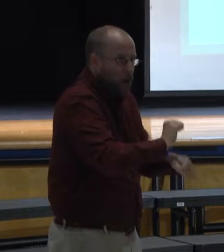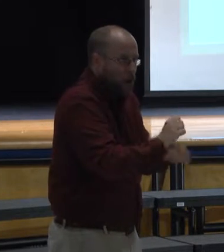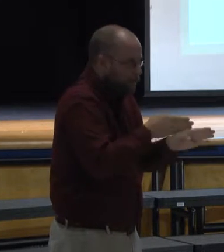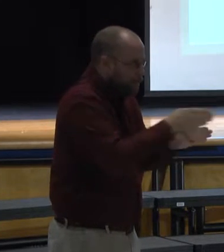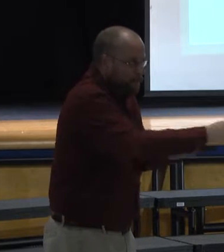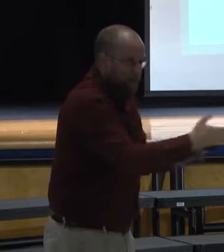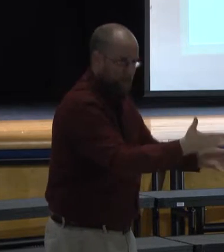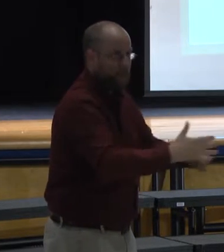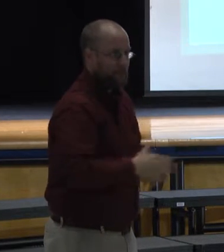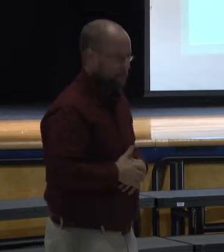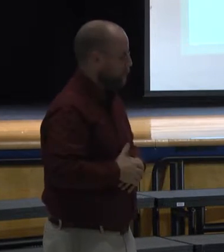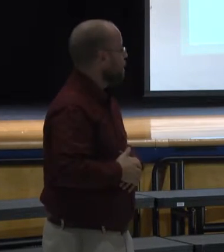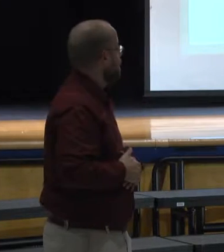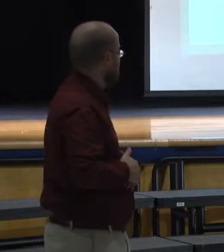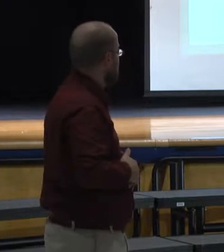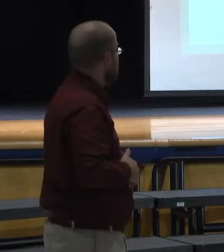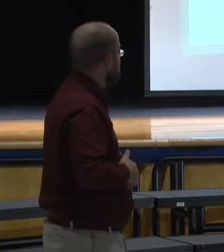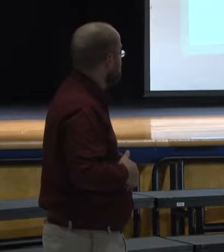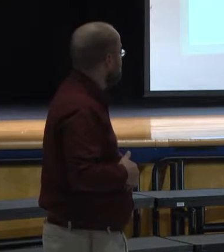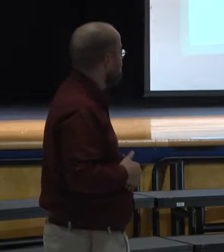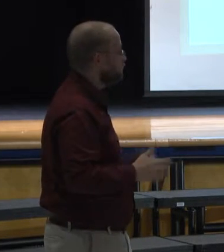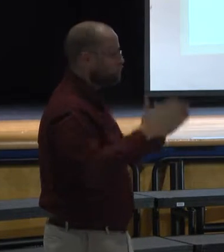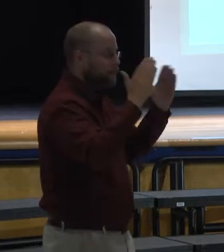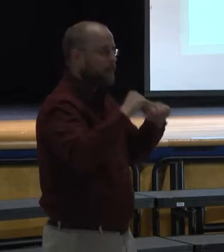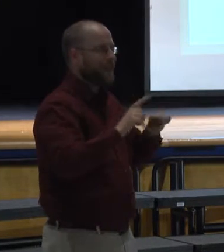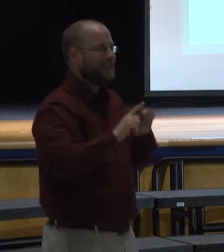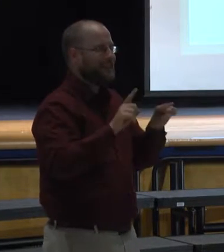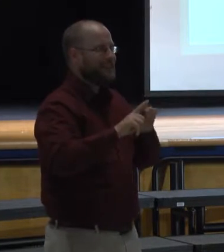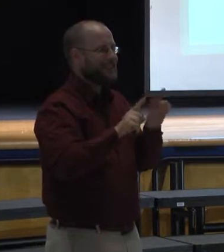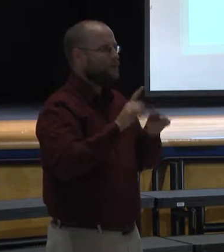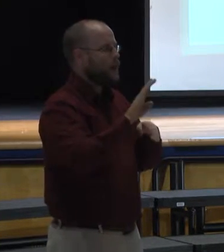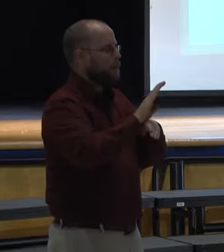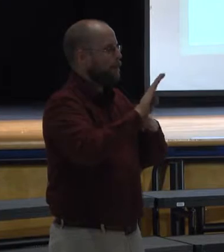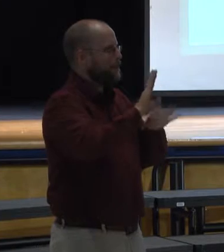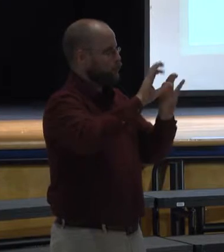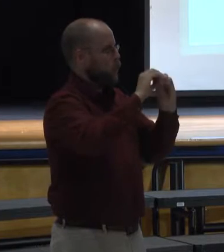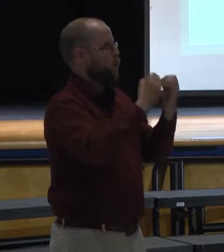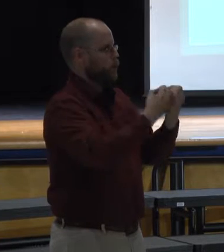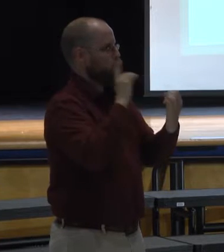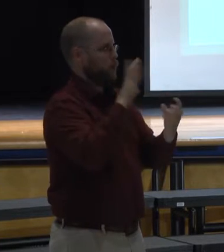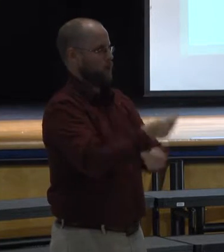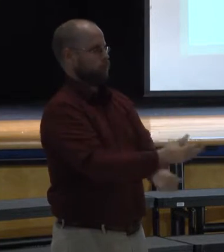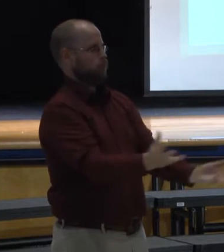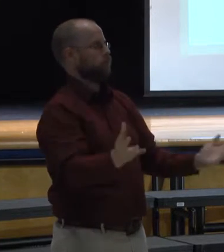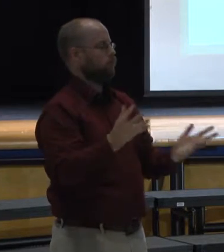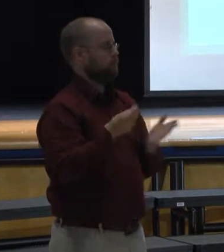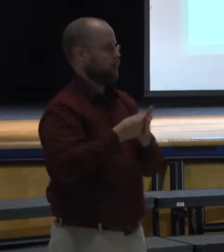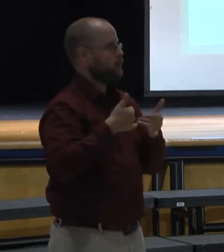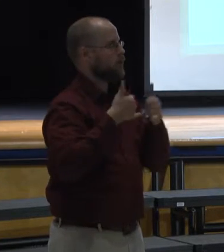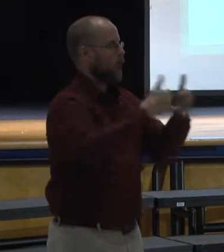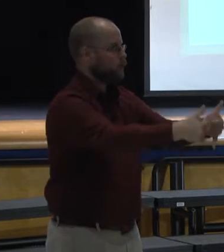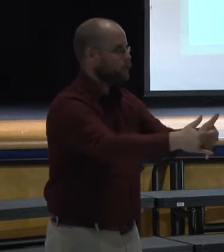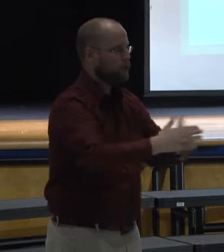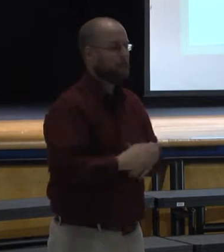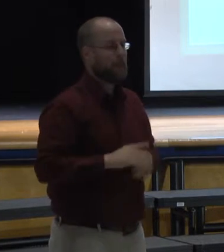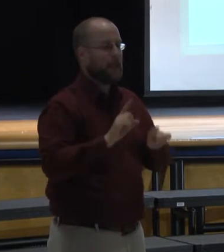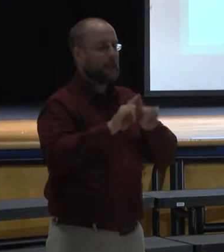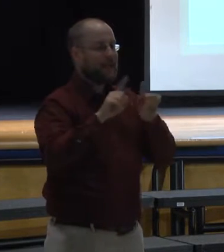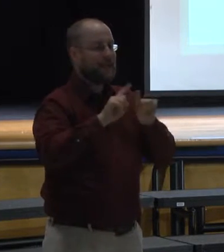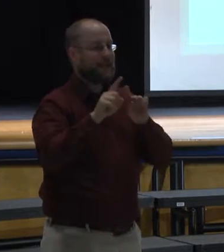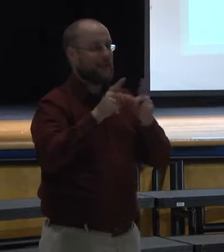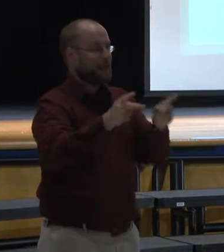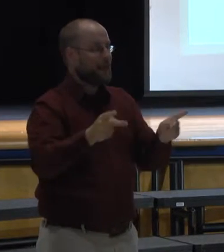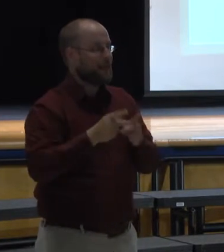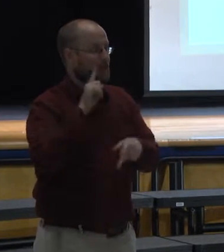All right? The different civics groups or business organizations sometimes offer scholarships. Places of employment, whether